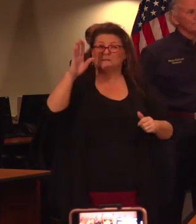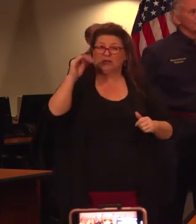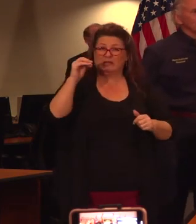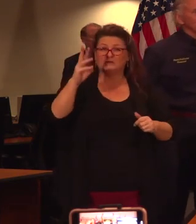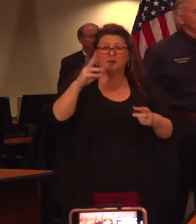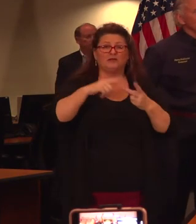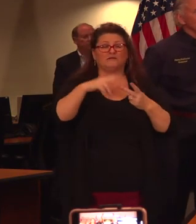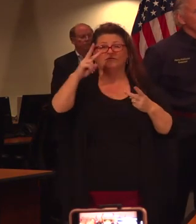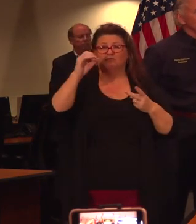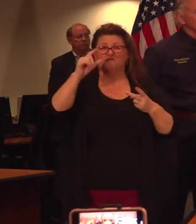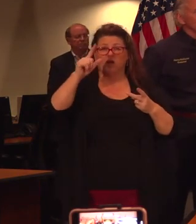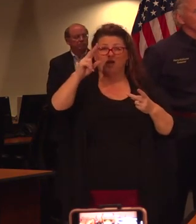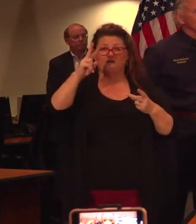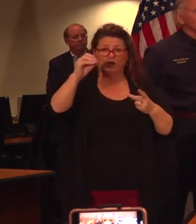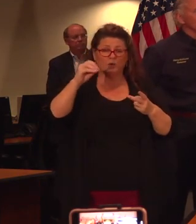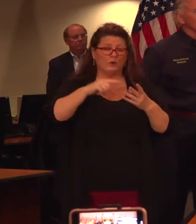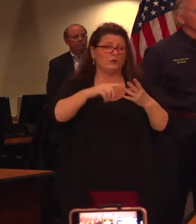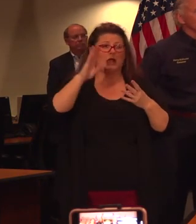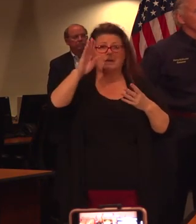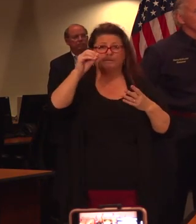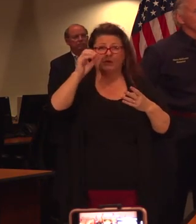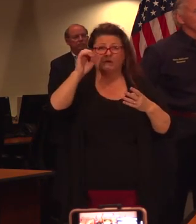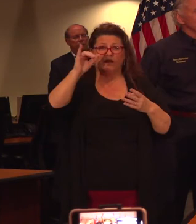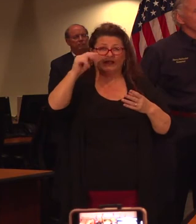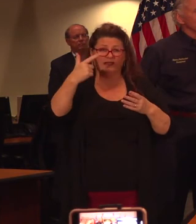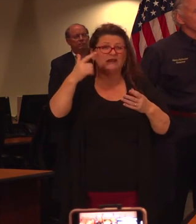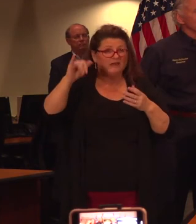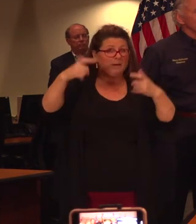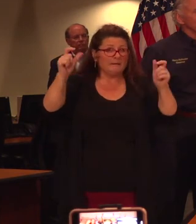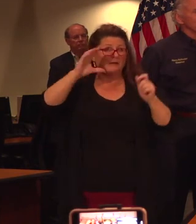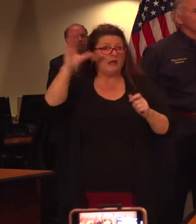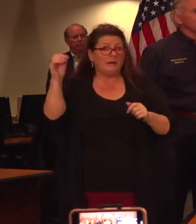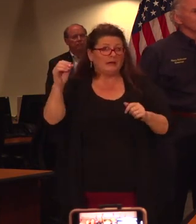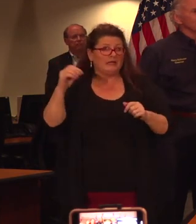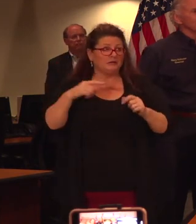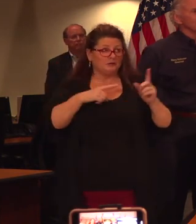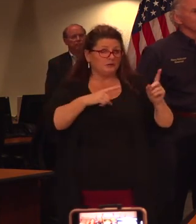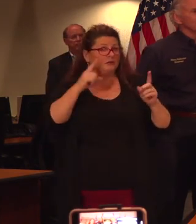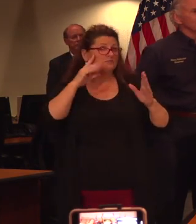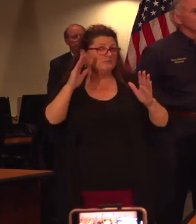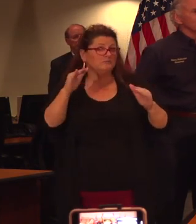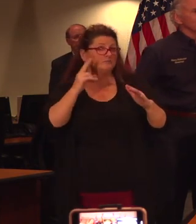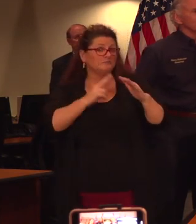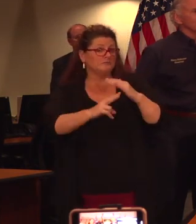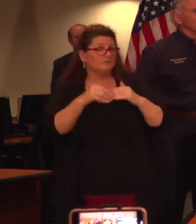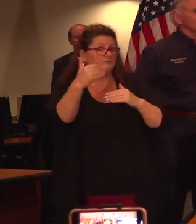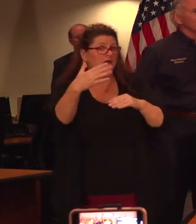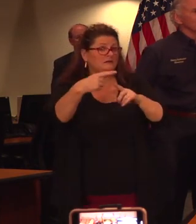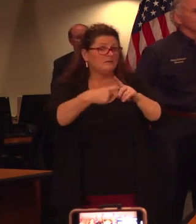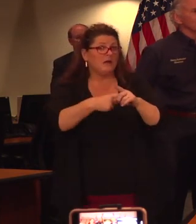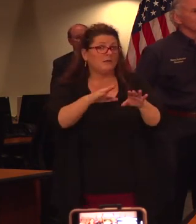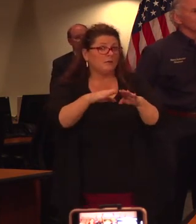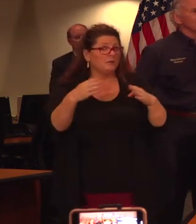Volvo, Boeing, that have all shut down their South Carolina operations. I mean, you anticipate that all of those could reopen next month. Do you have an